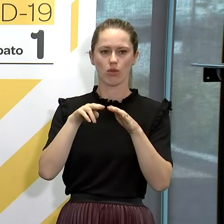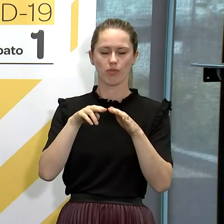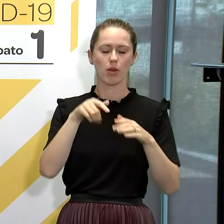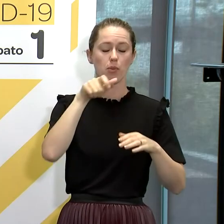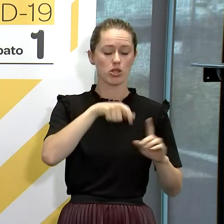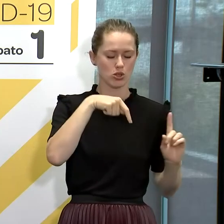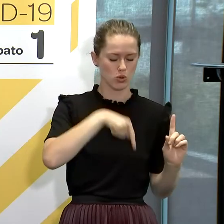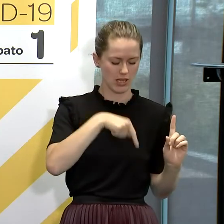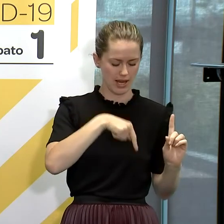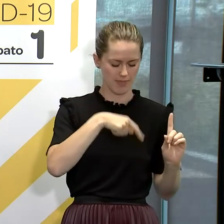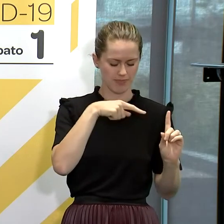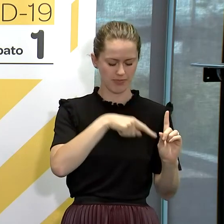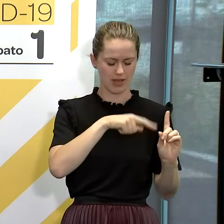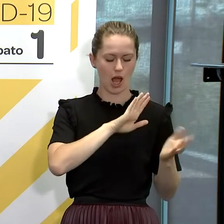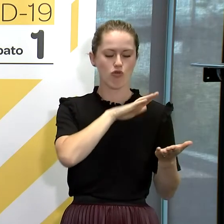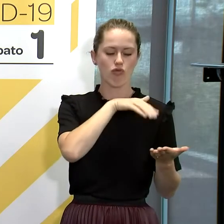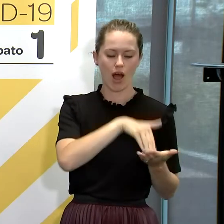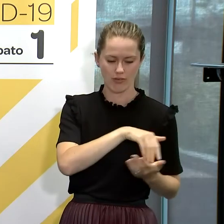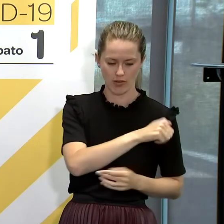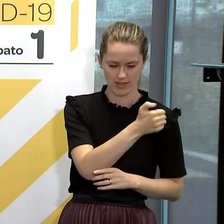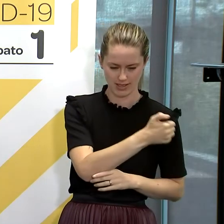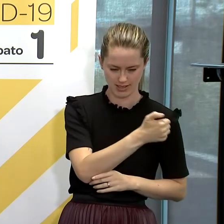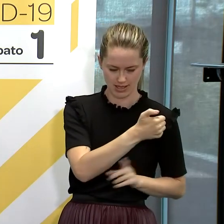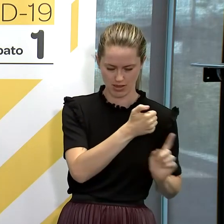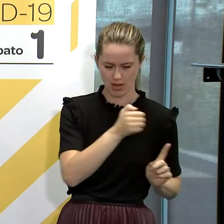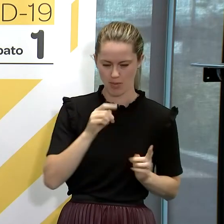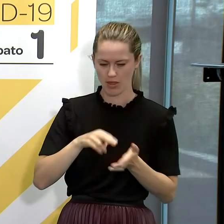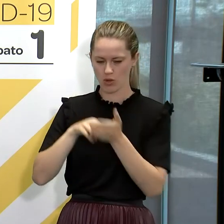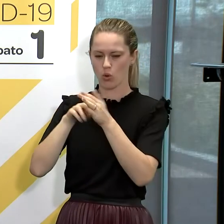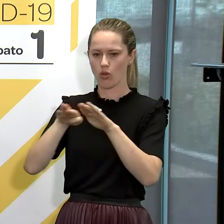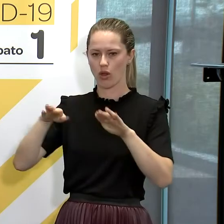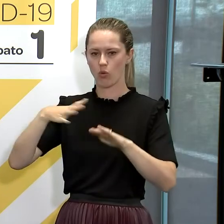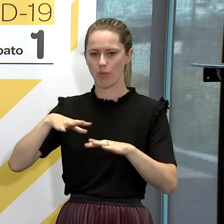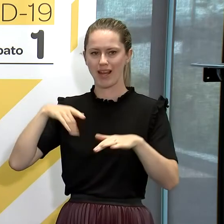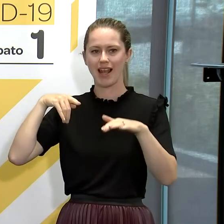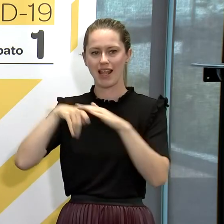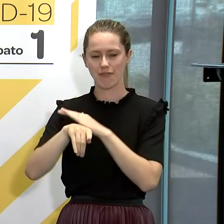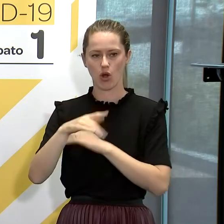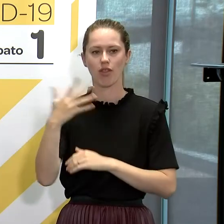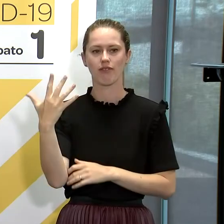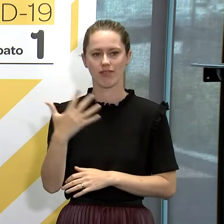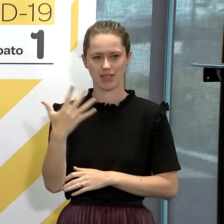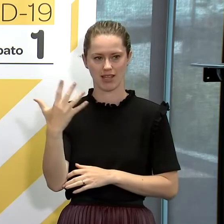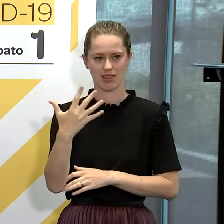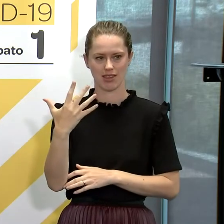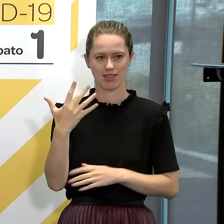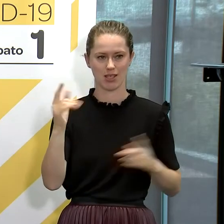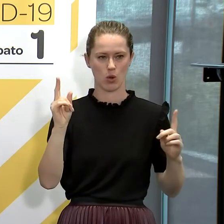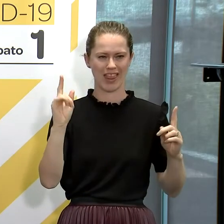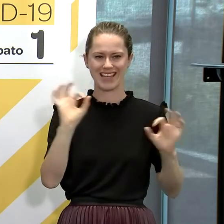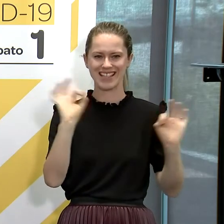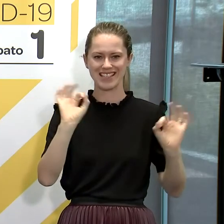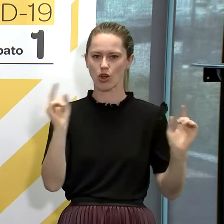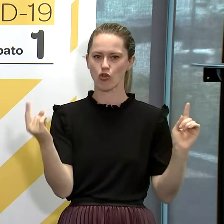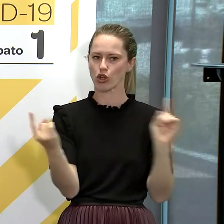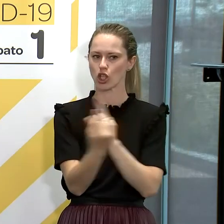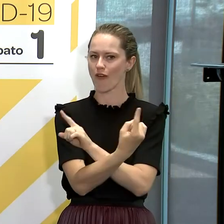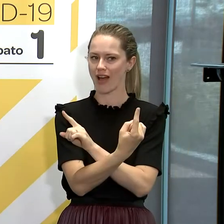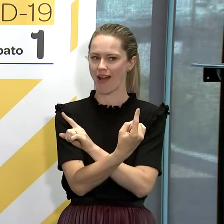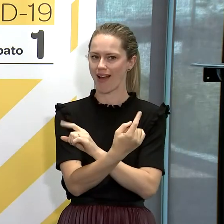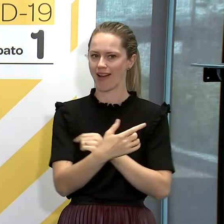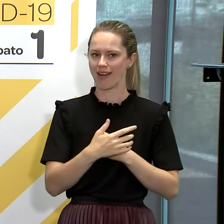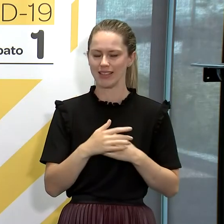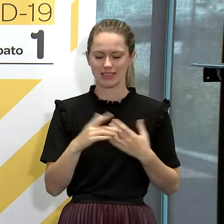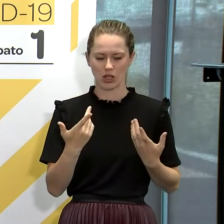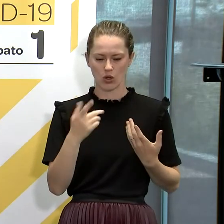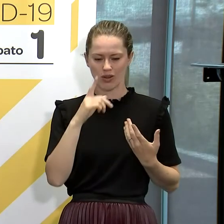today, they arrived on the 16th, but the Northland case had left on the 15th of January. So is it concerning to you that there was no actual